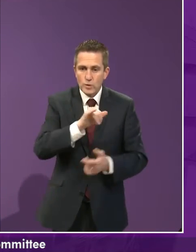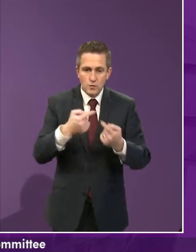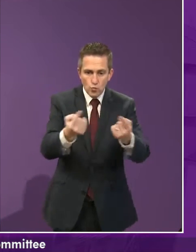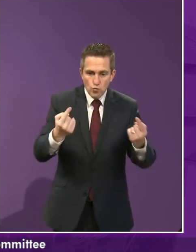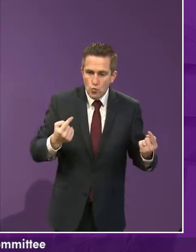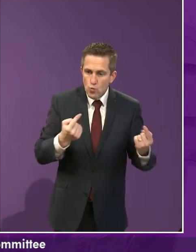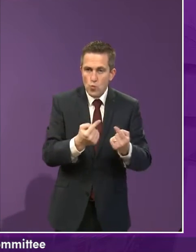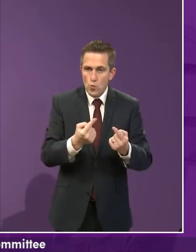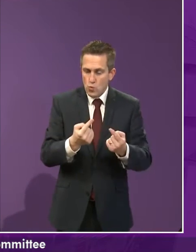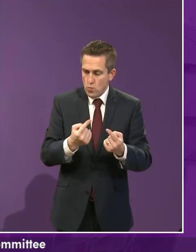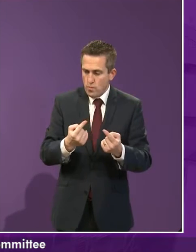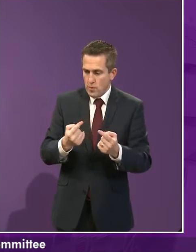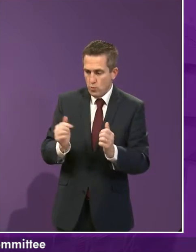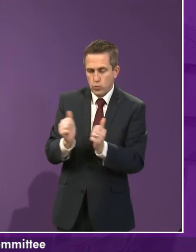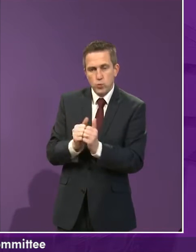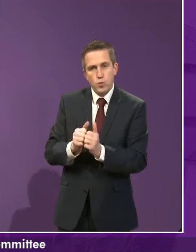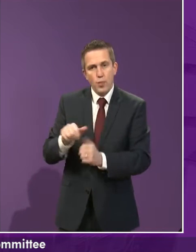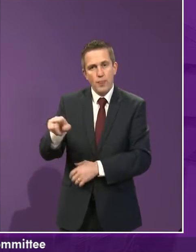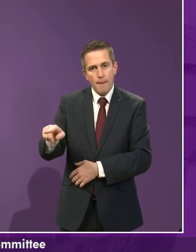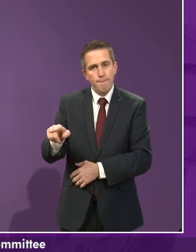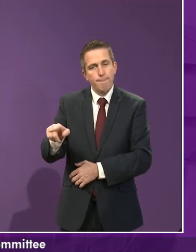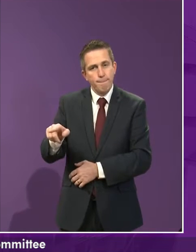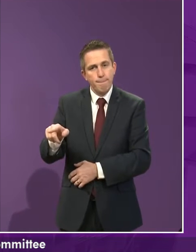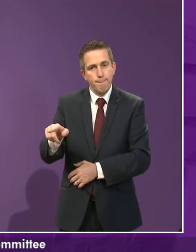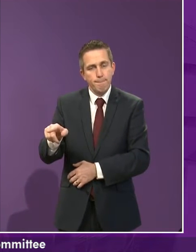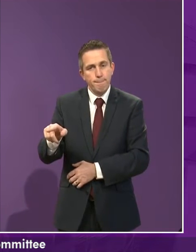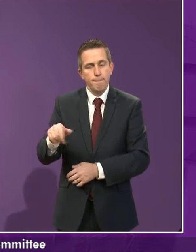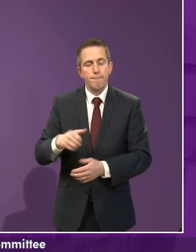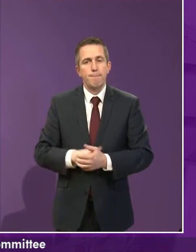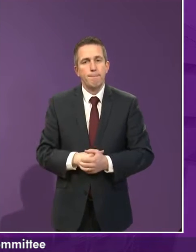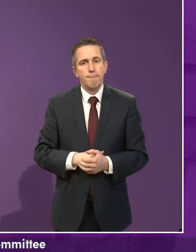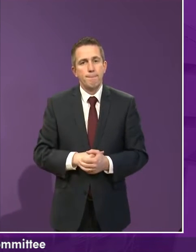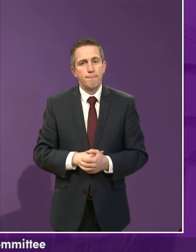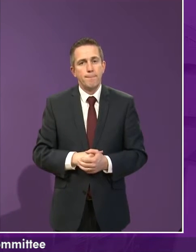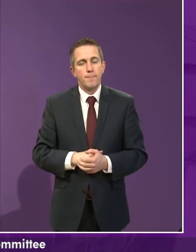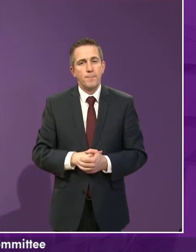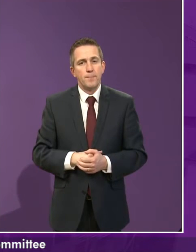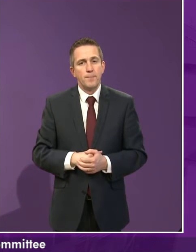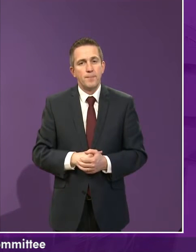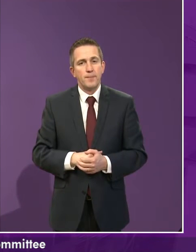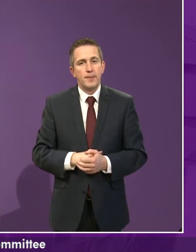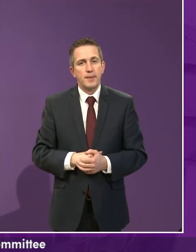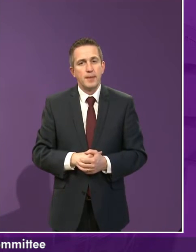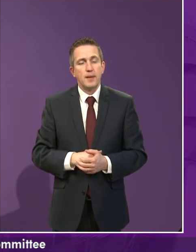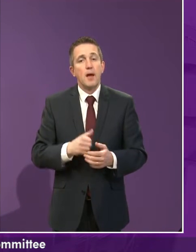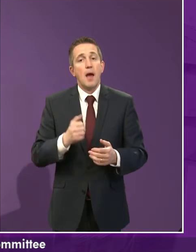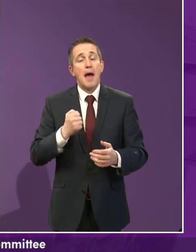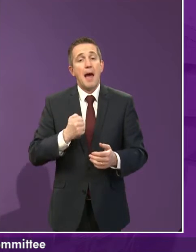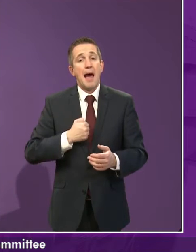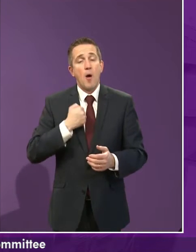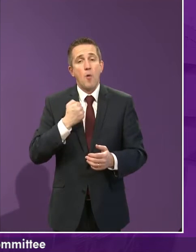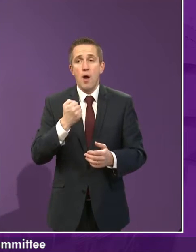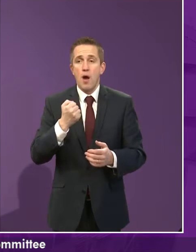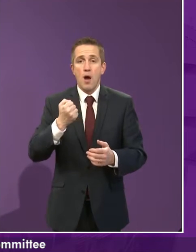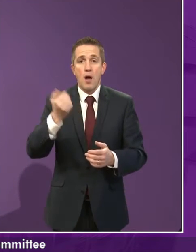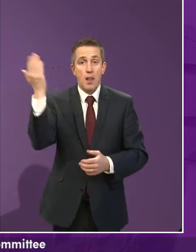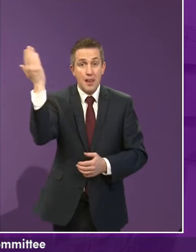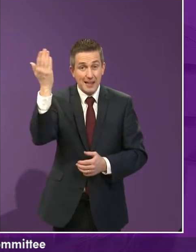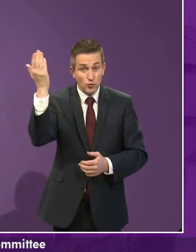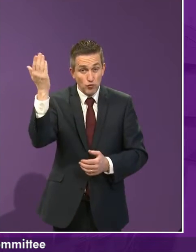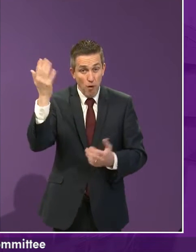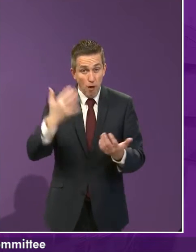tutorials would be in buildings that are accessible. And in fact, most of our main spaces for